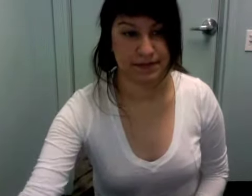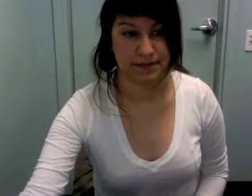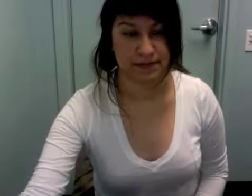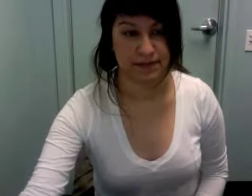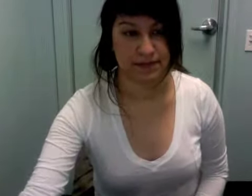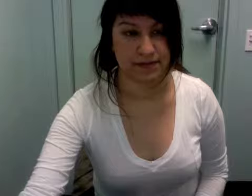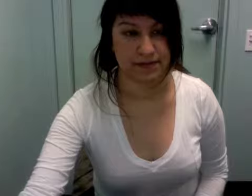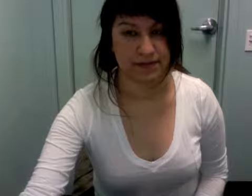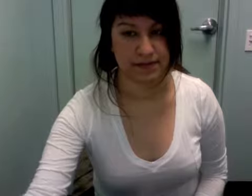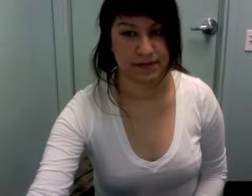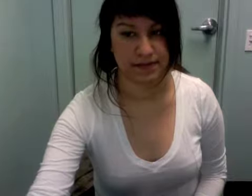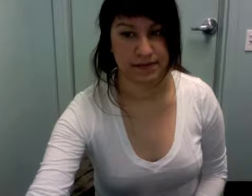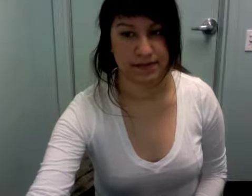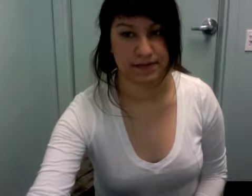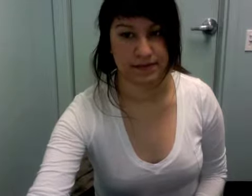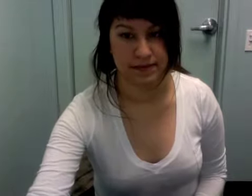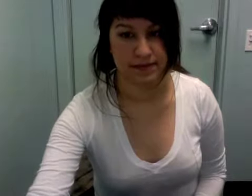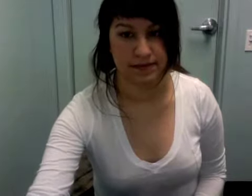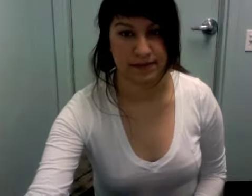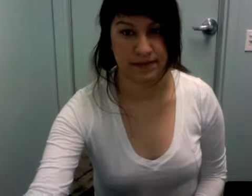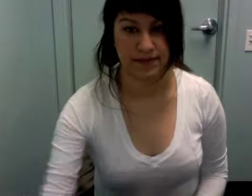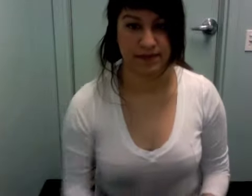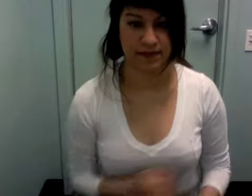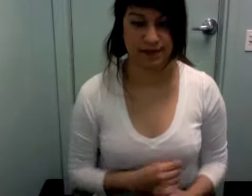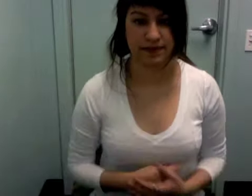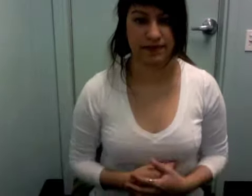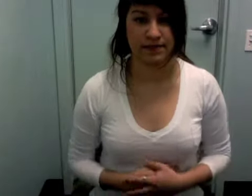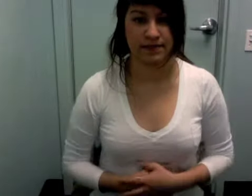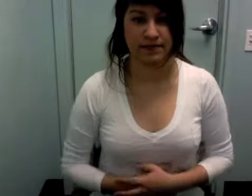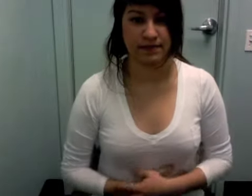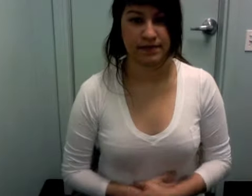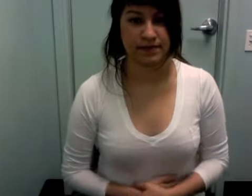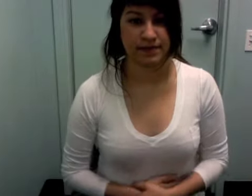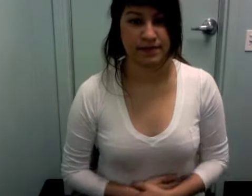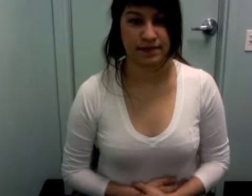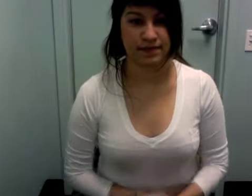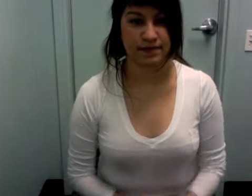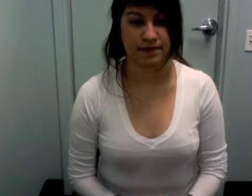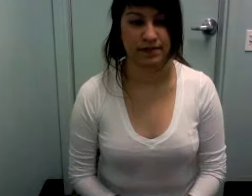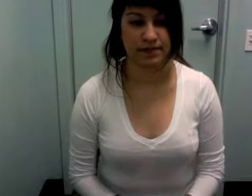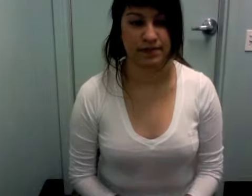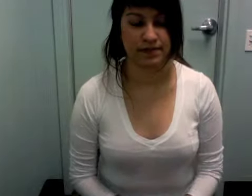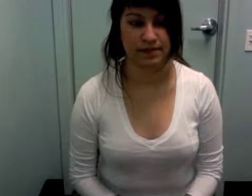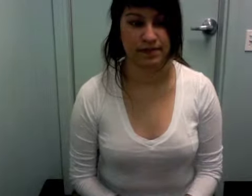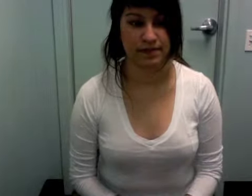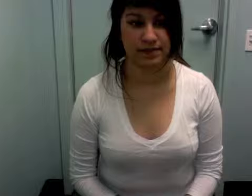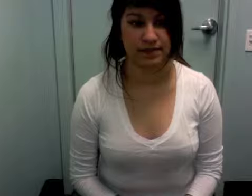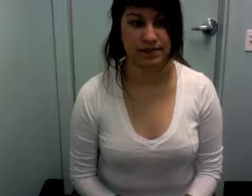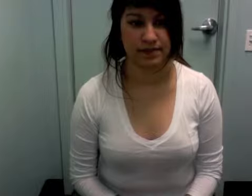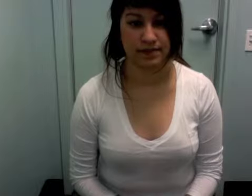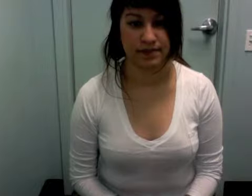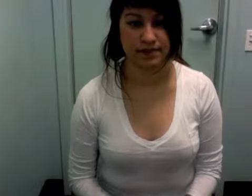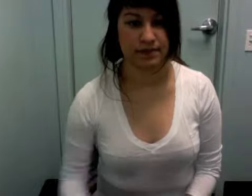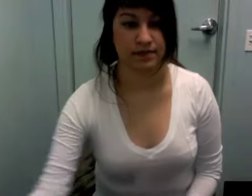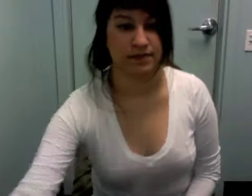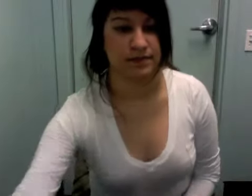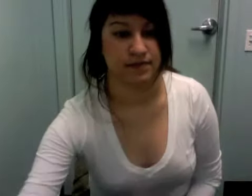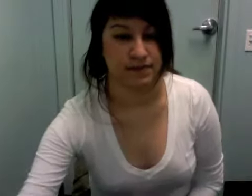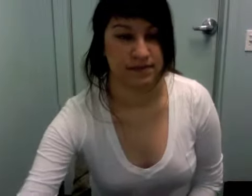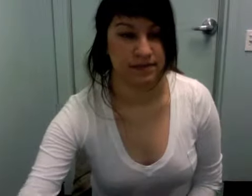It's going to be, you know, all facing, all the stems are facing the same way. A more casual